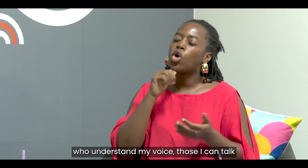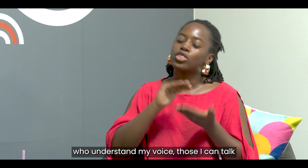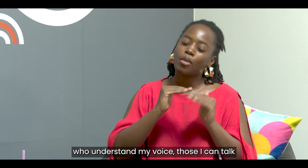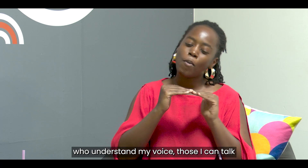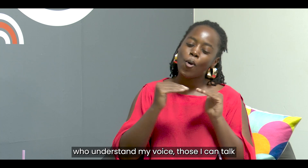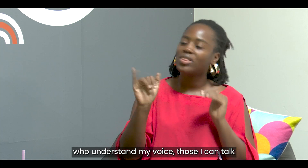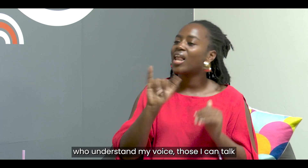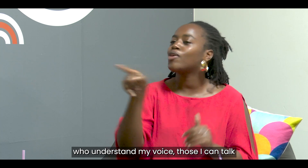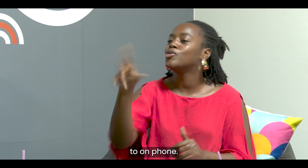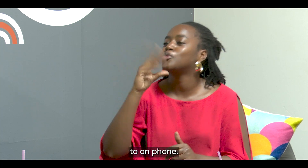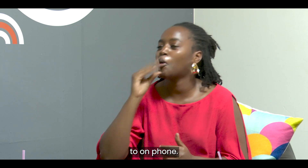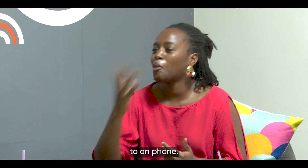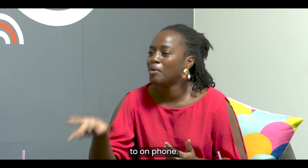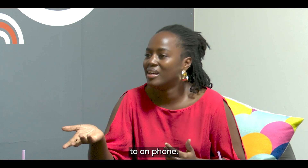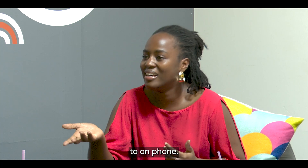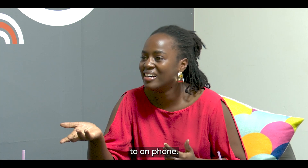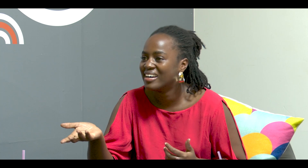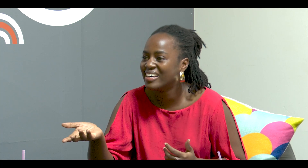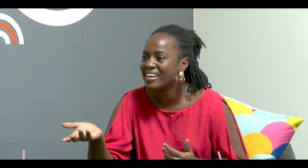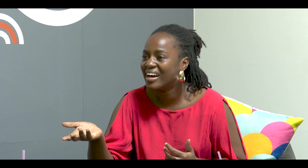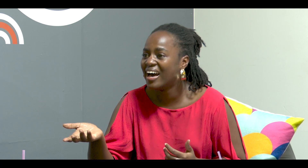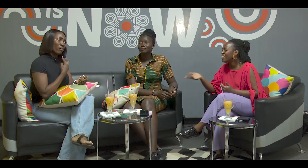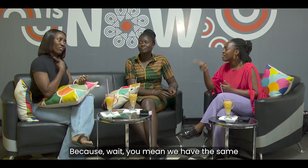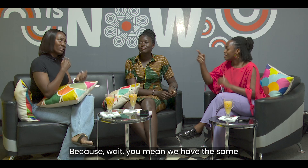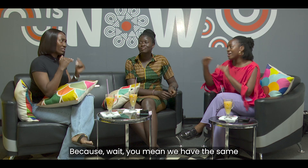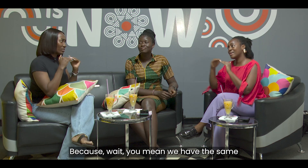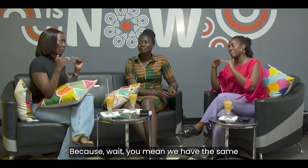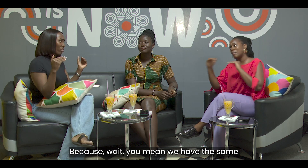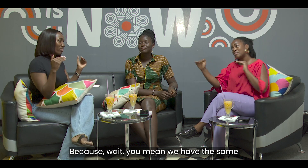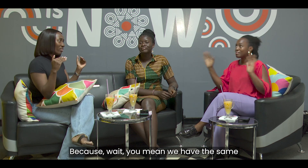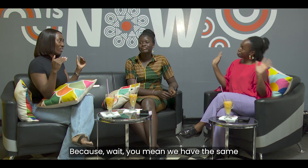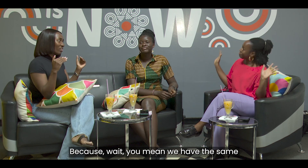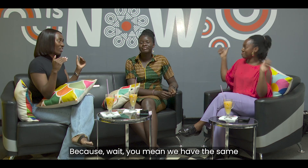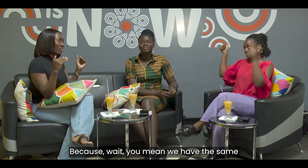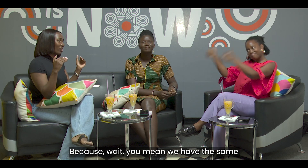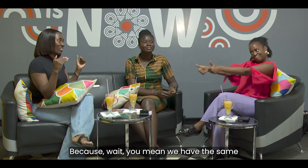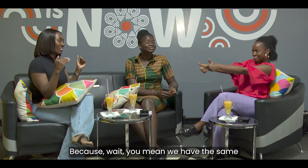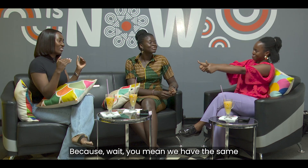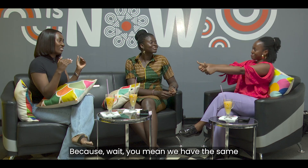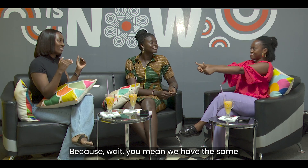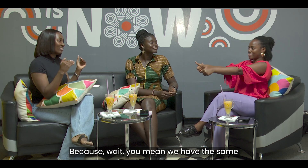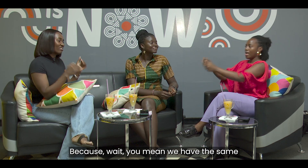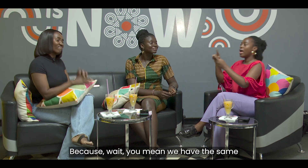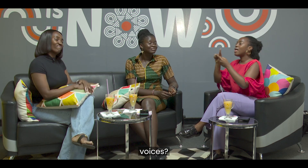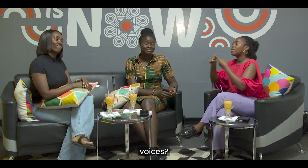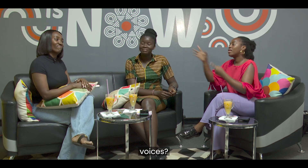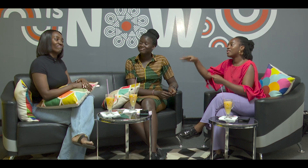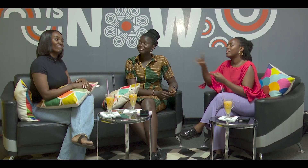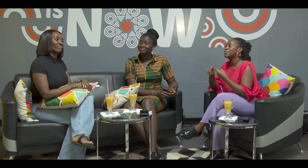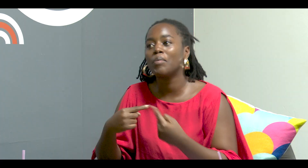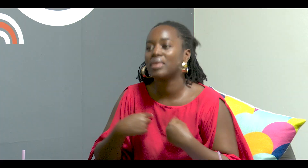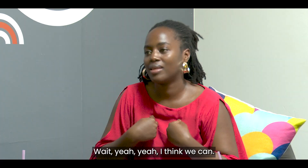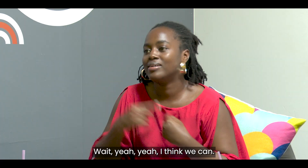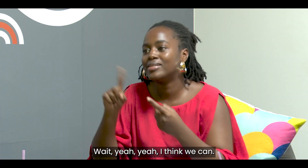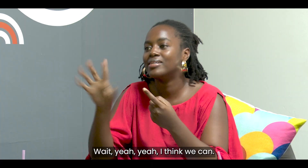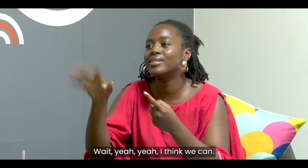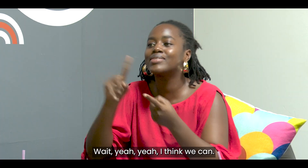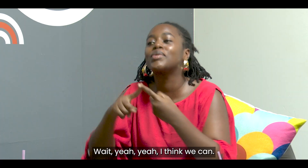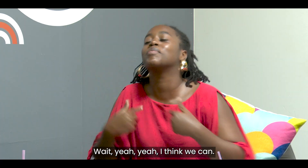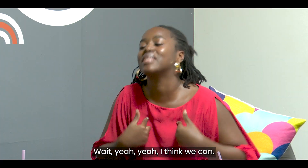I can talk to on phone. Because, wait, you mean we have the same voices? Wait, yeah, I